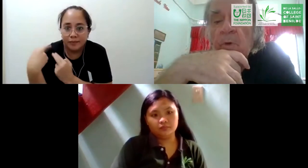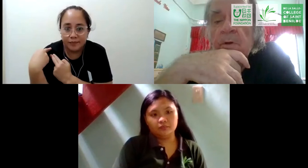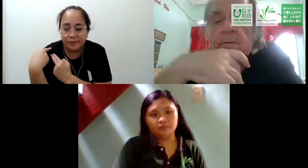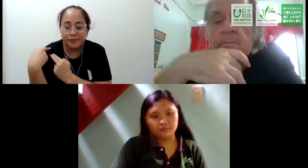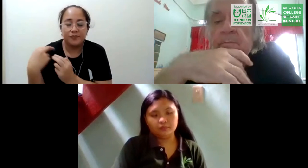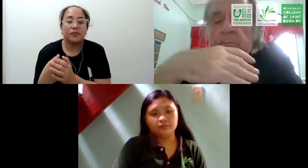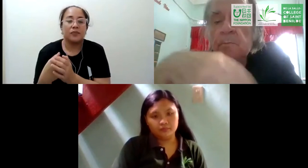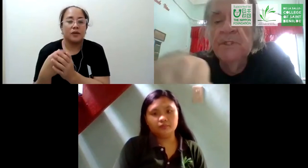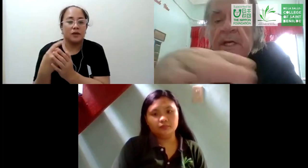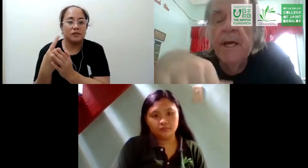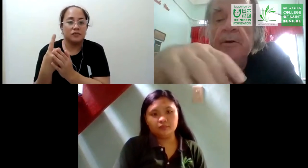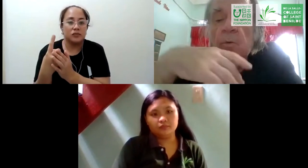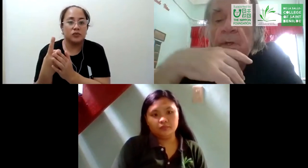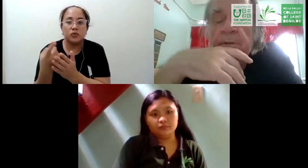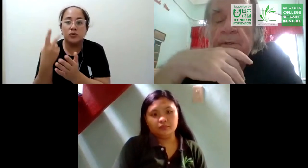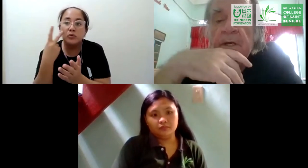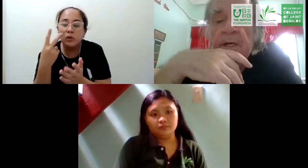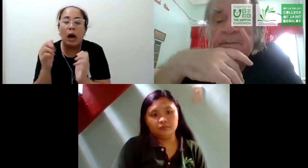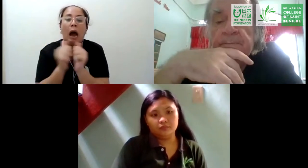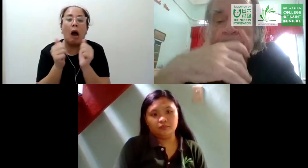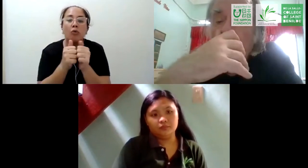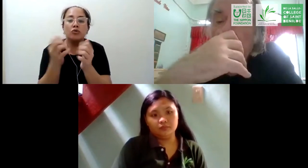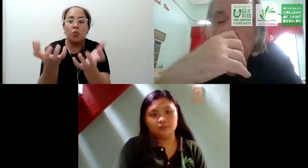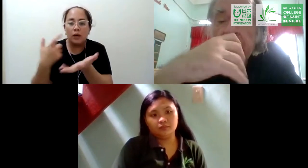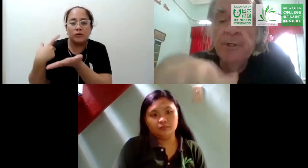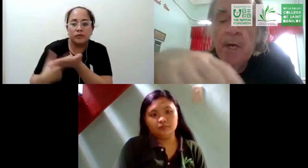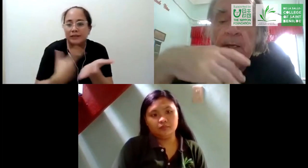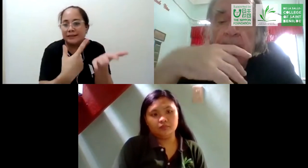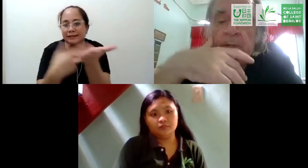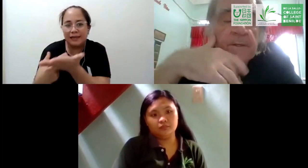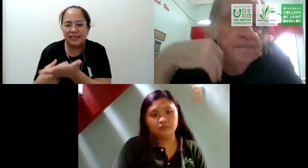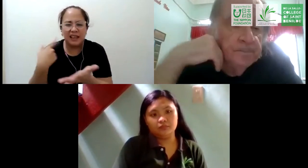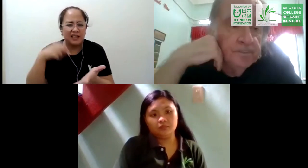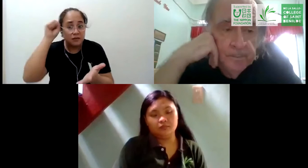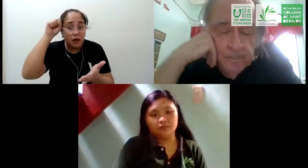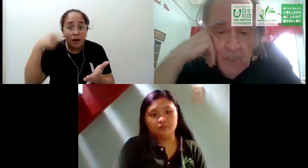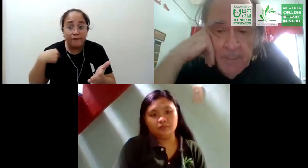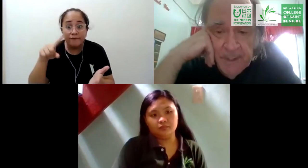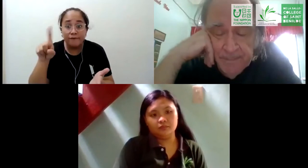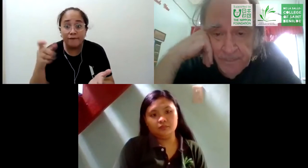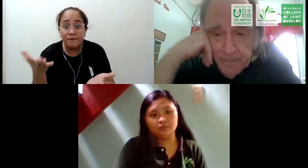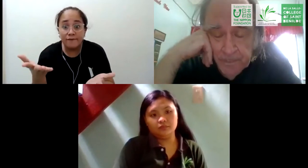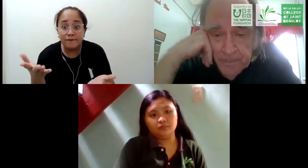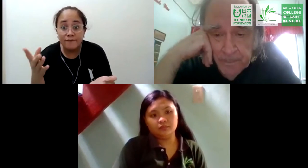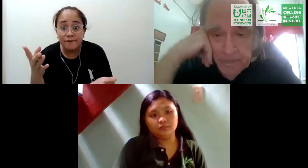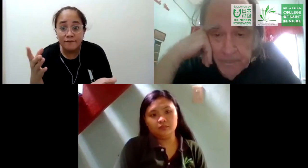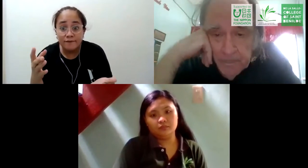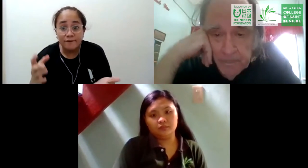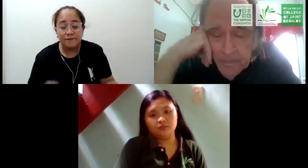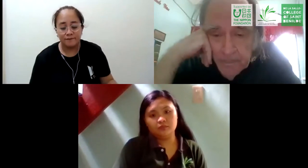for seeing how you want to discuss. I think Shock had a question. Yes, Comment? Shaq had his hand up.